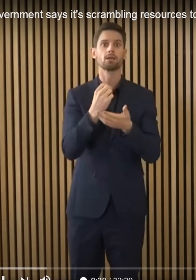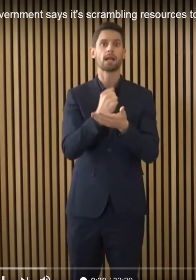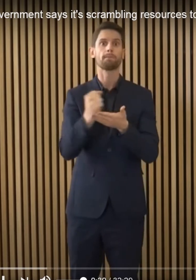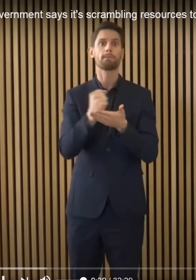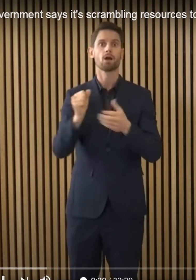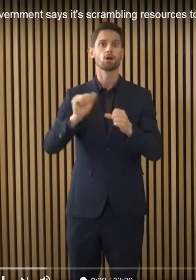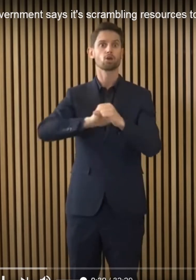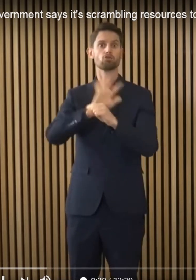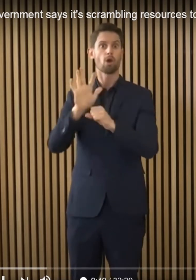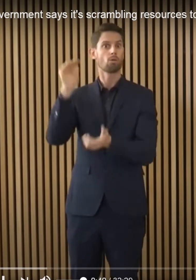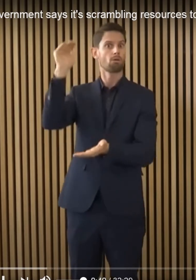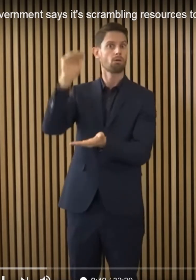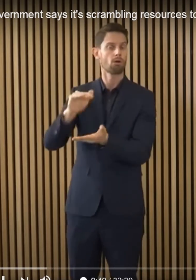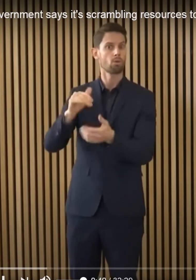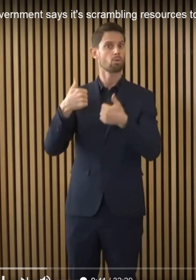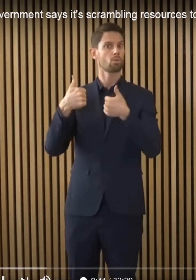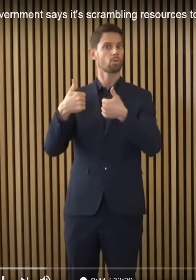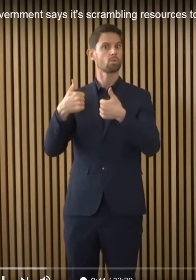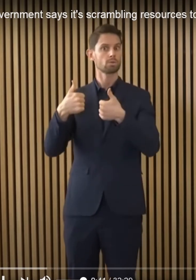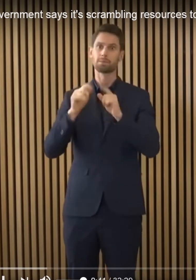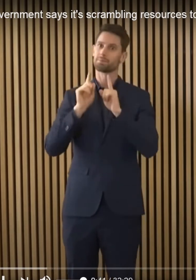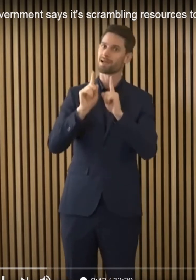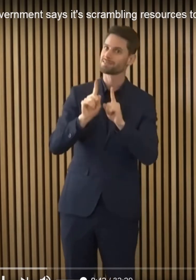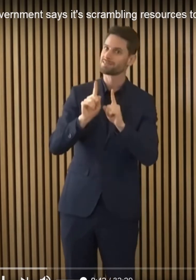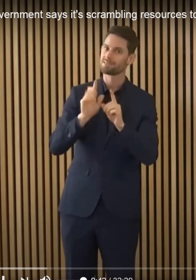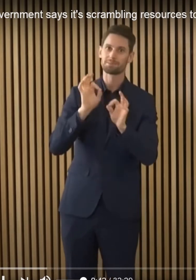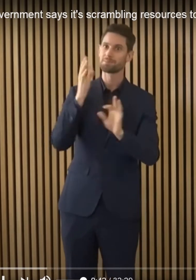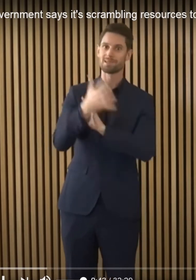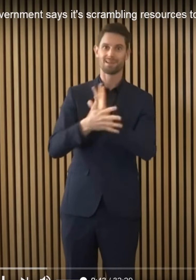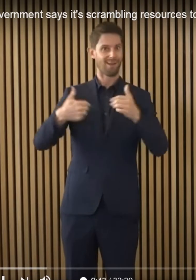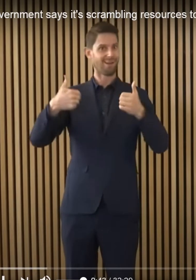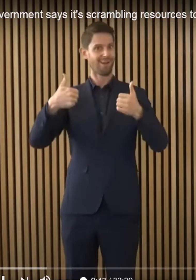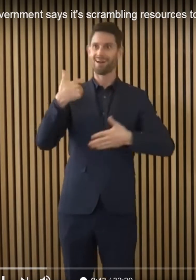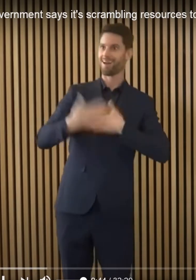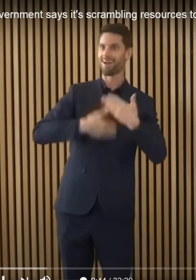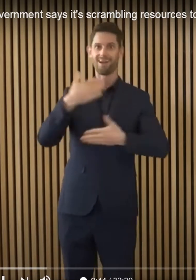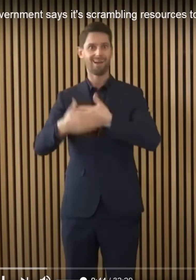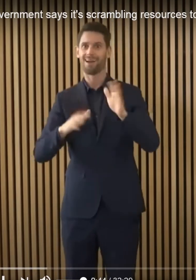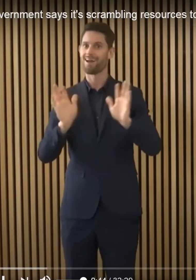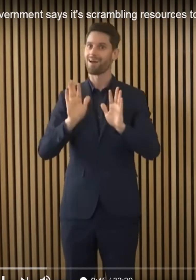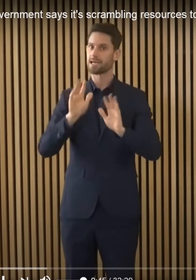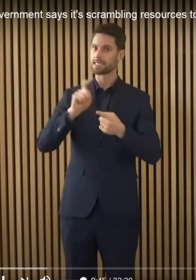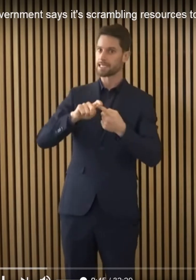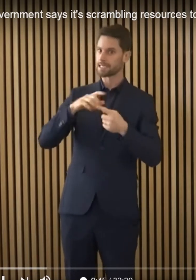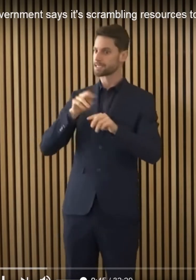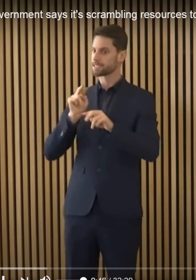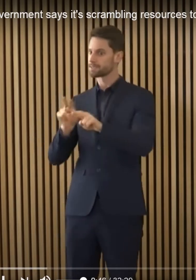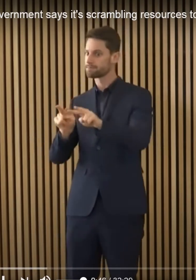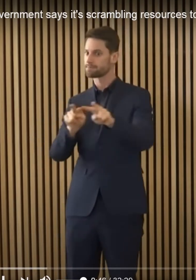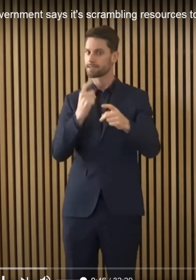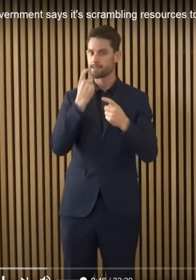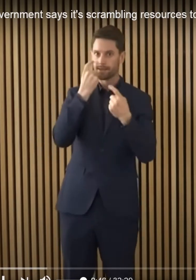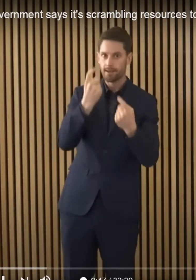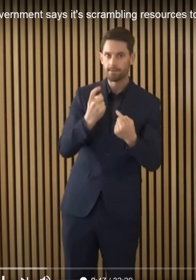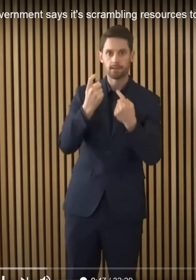infections, but there is a long way to go. These numbers are still very significant, and therefore they mean that there will be